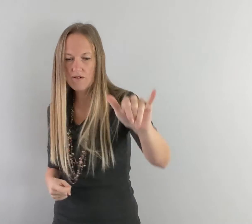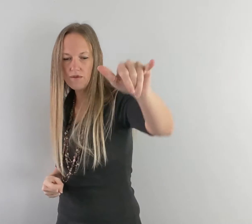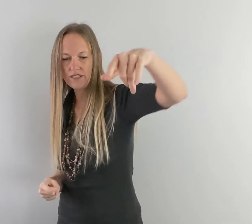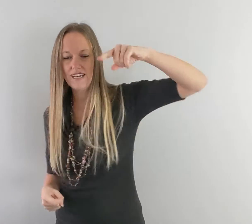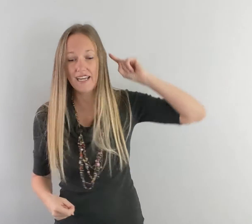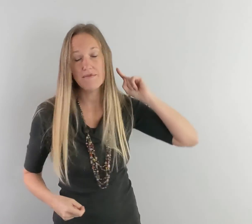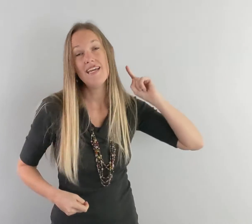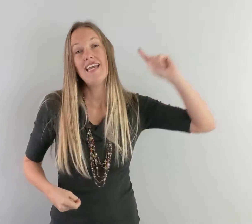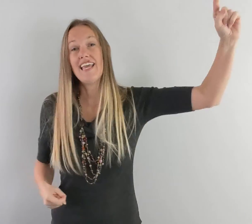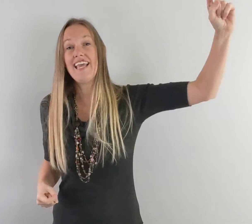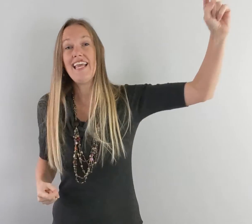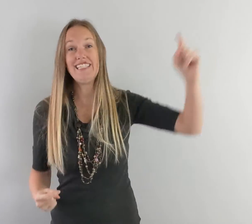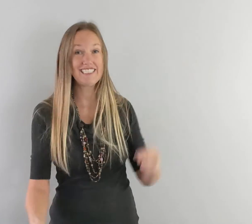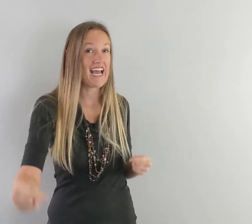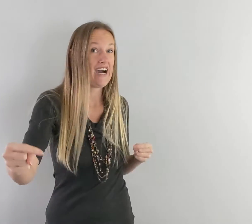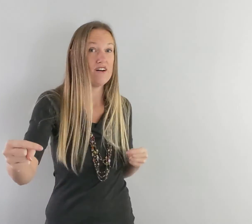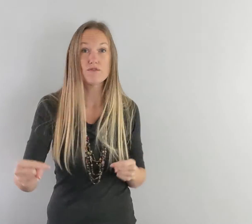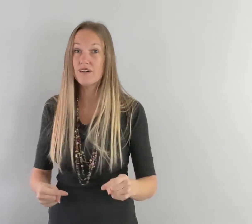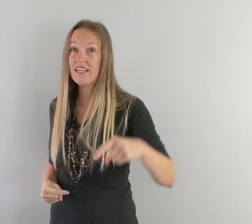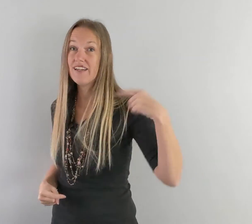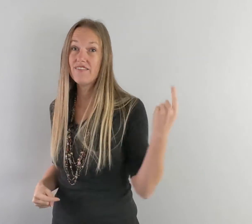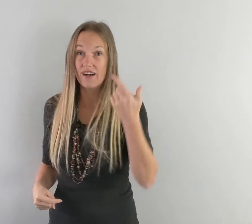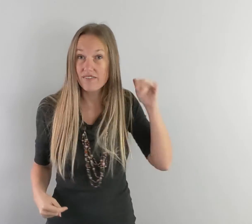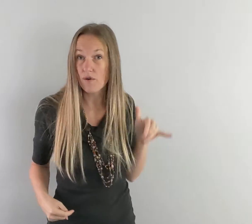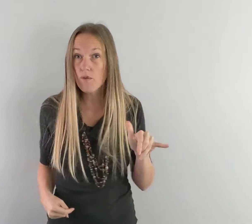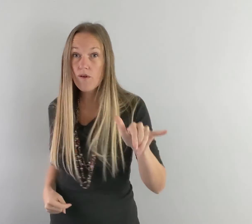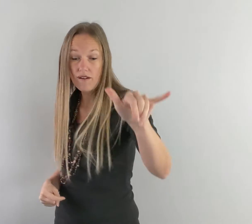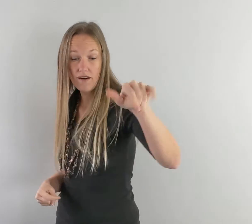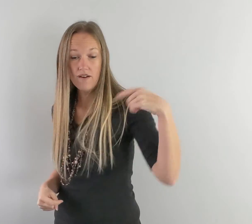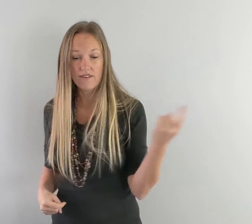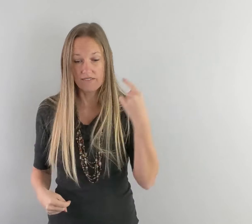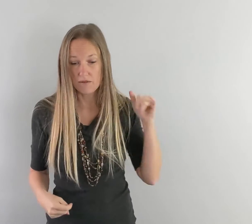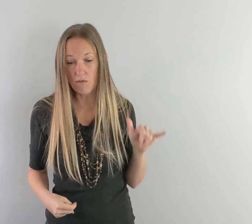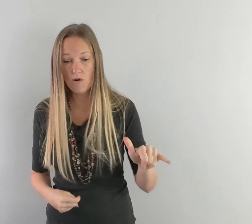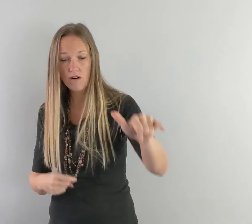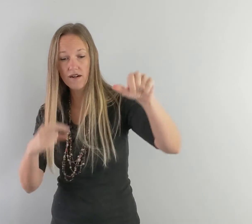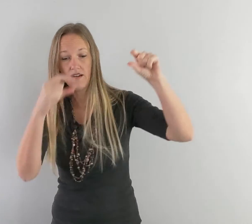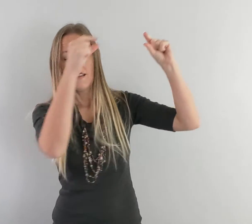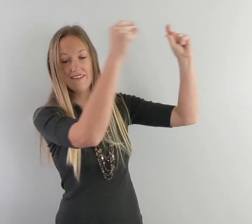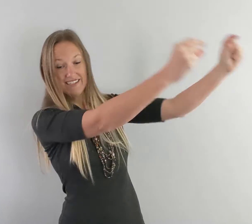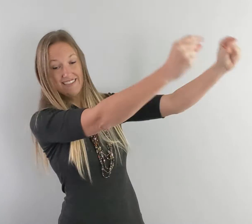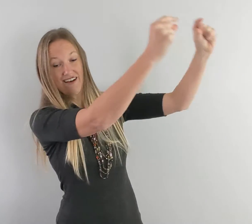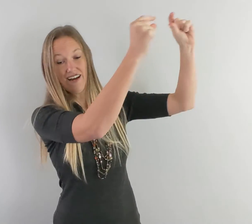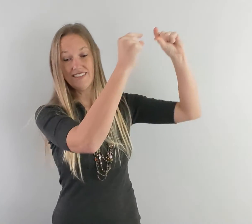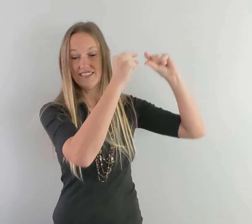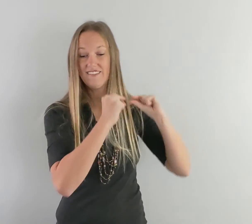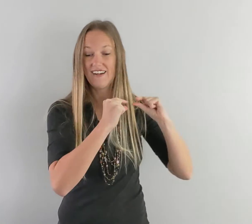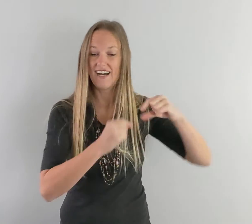One more time. He shall reign forevermore, forevermore. 'Cause unto